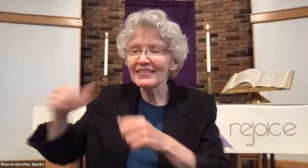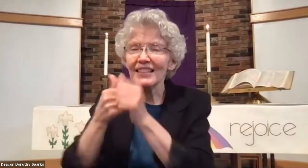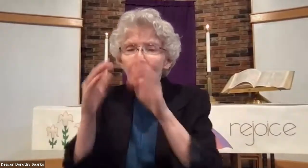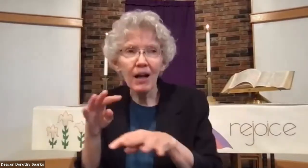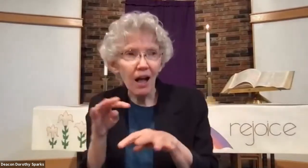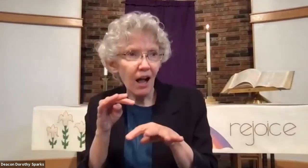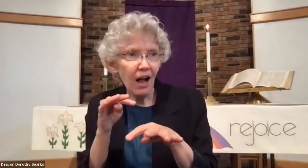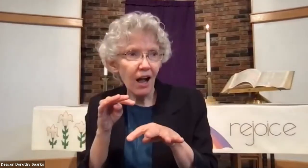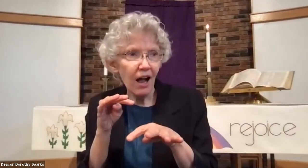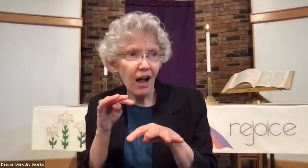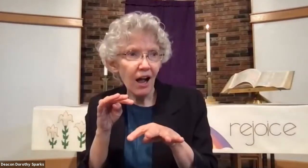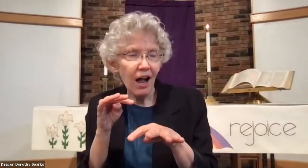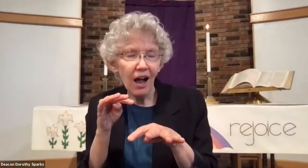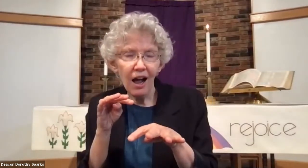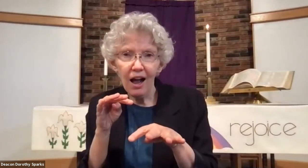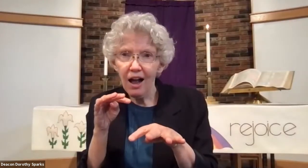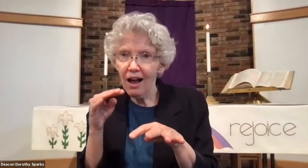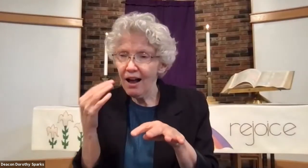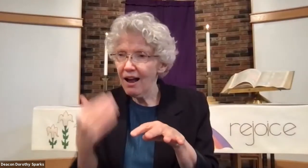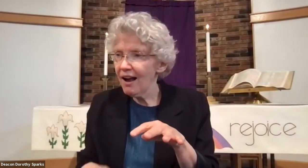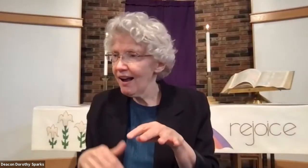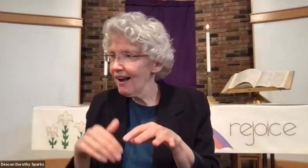took it and ate as they watched.